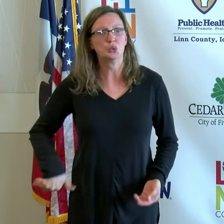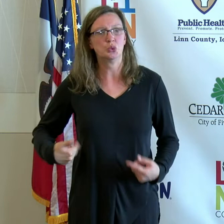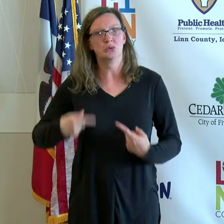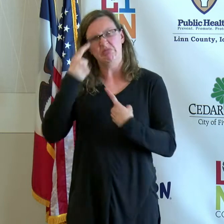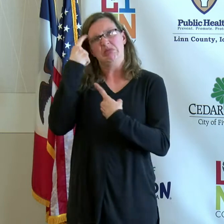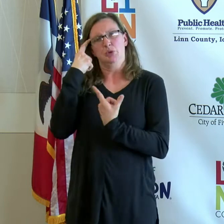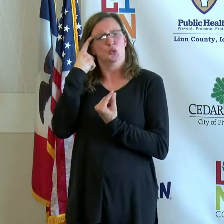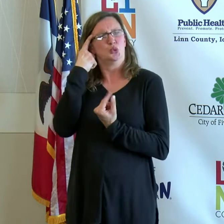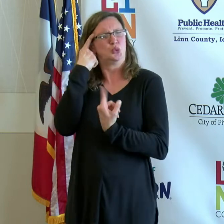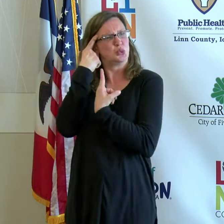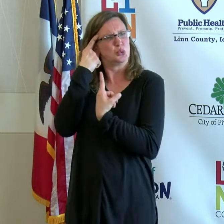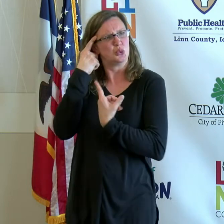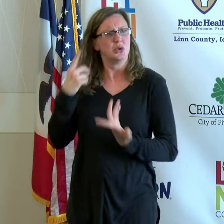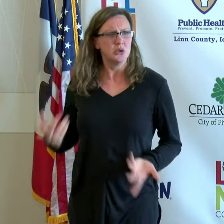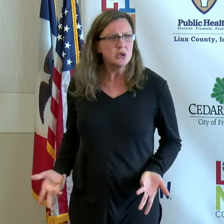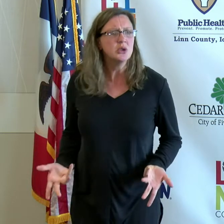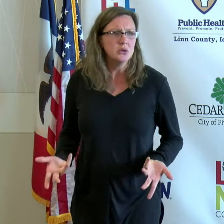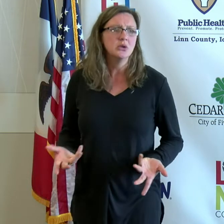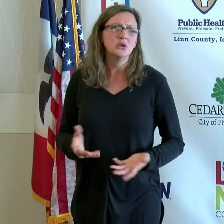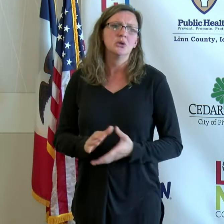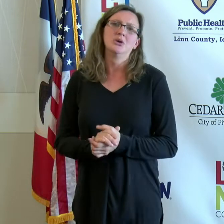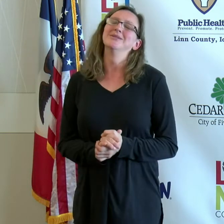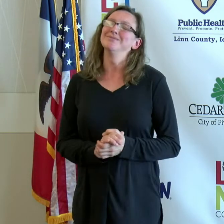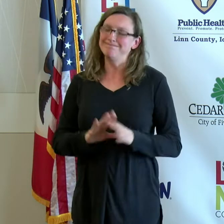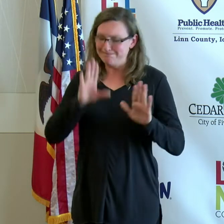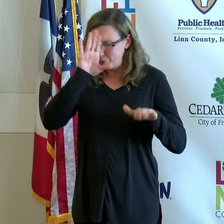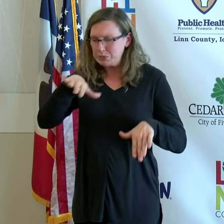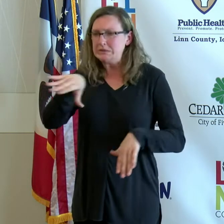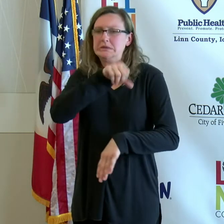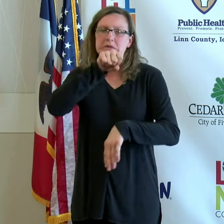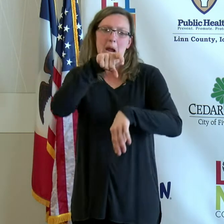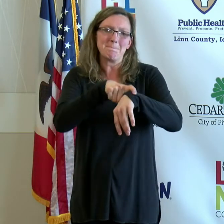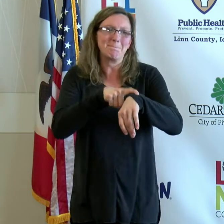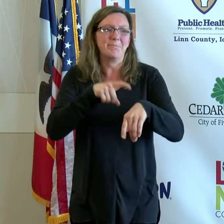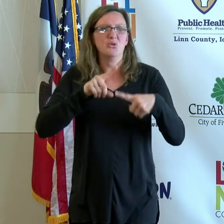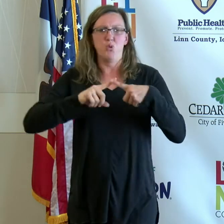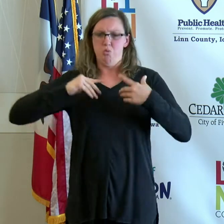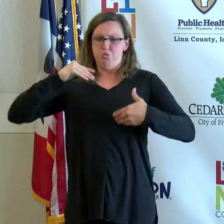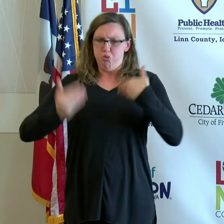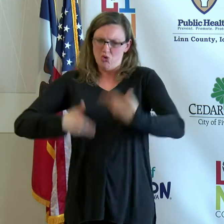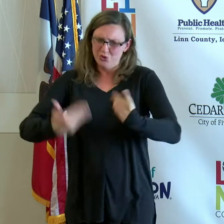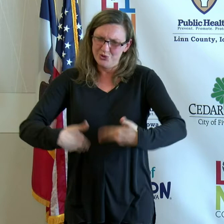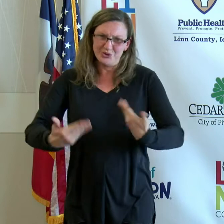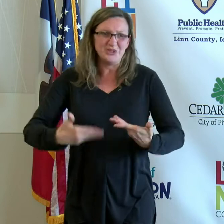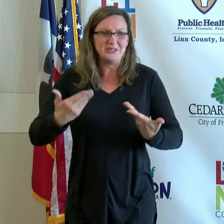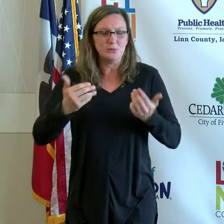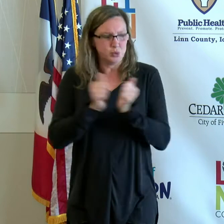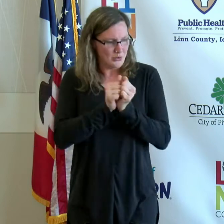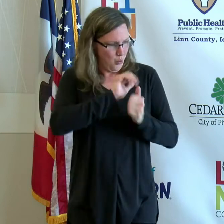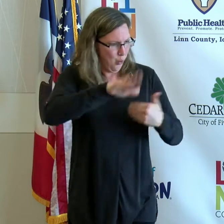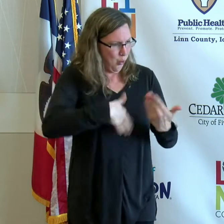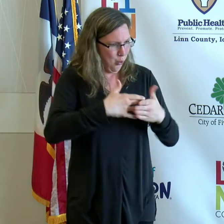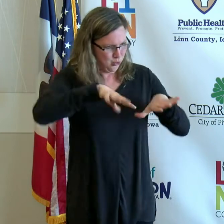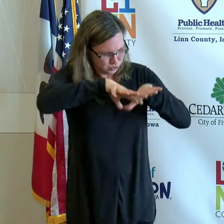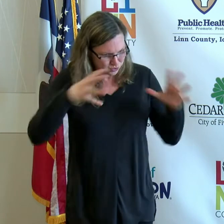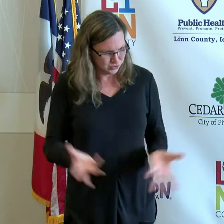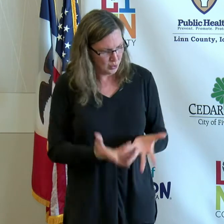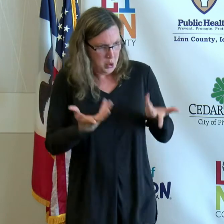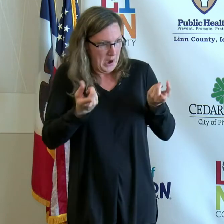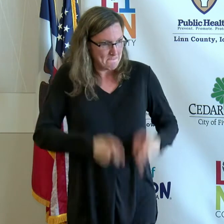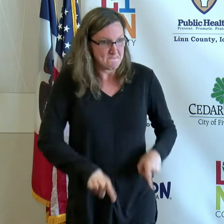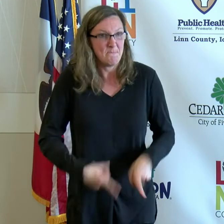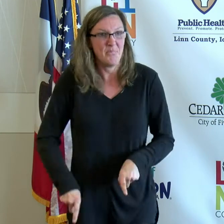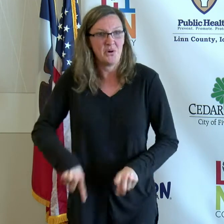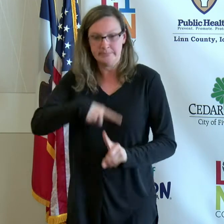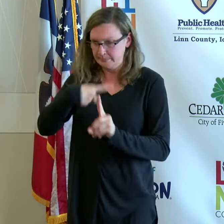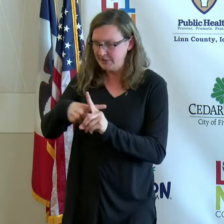recover. And we're already beginning to do that again now. You can get involved. One example of the